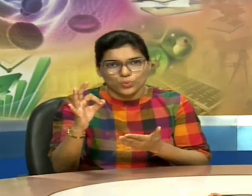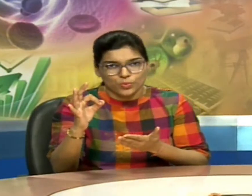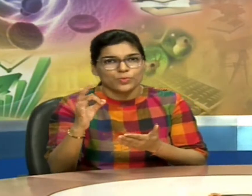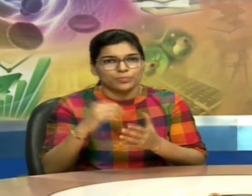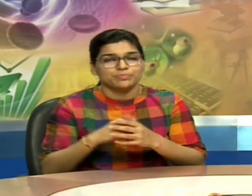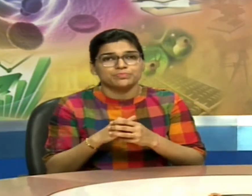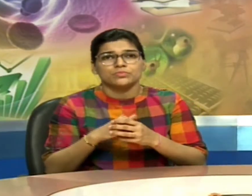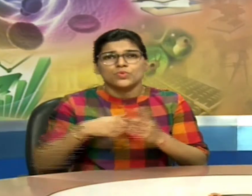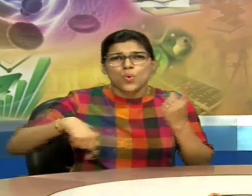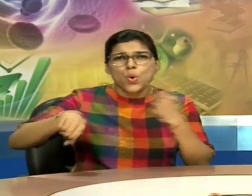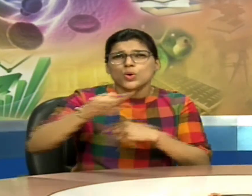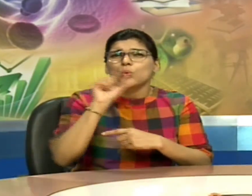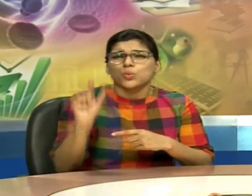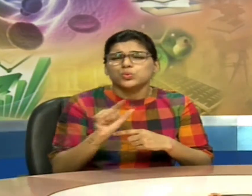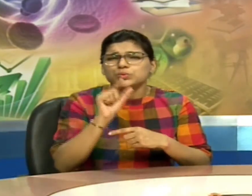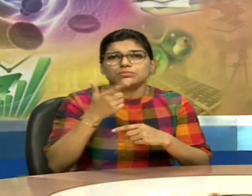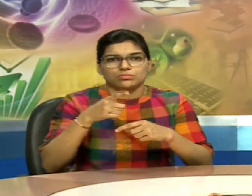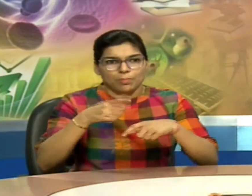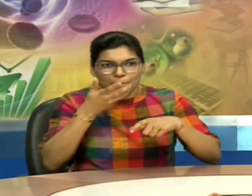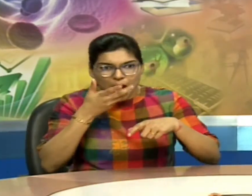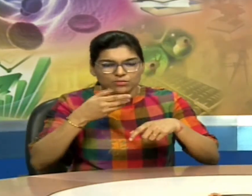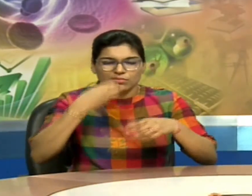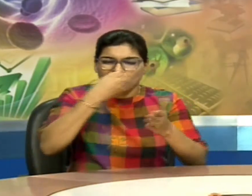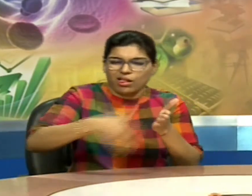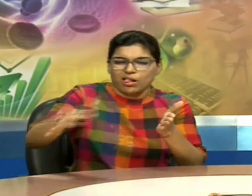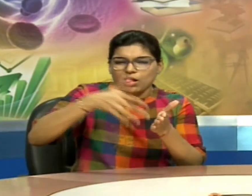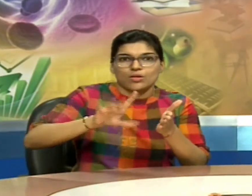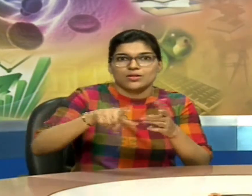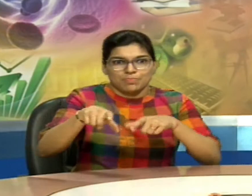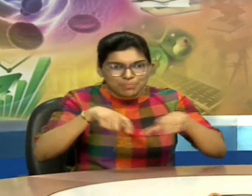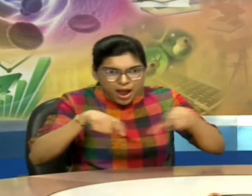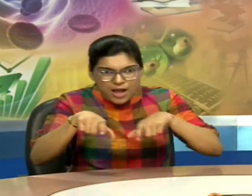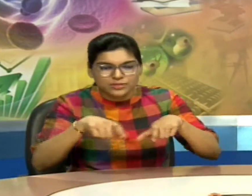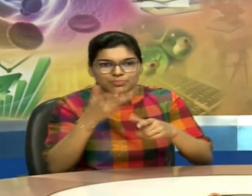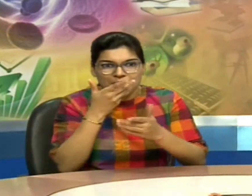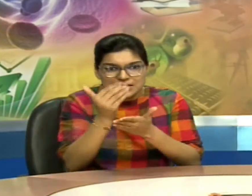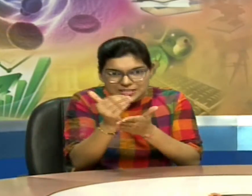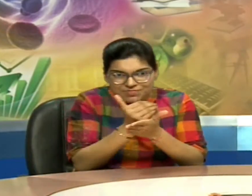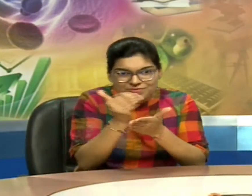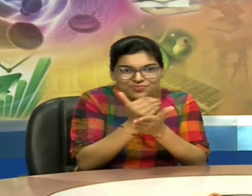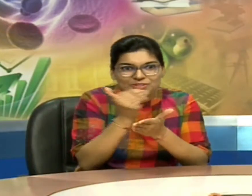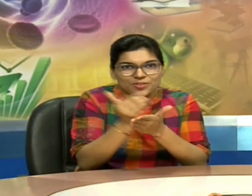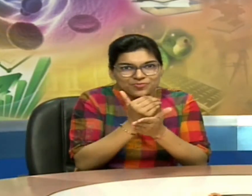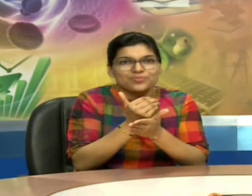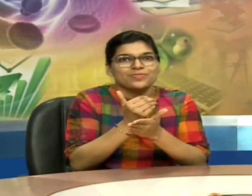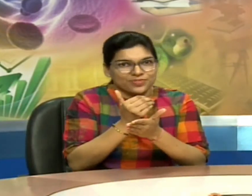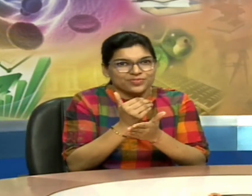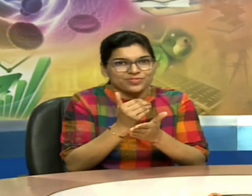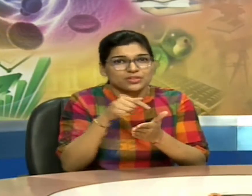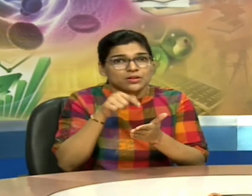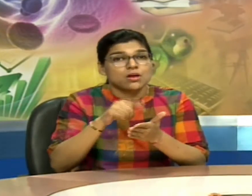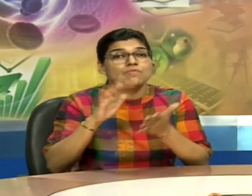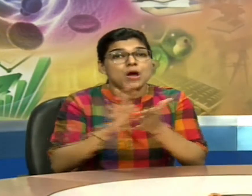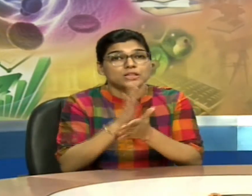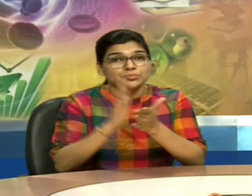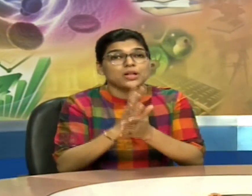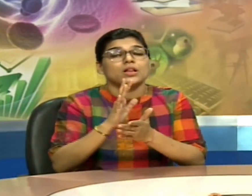Water is indeed the basic requirement for all forms of life, and it is really